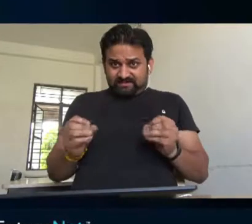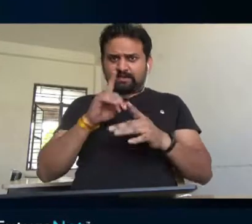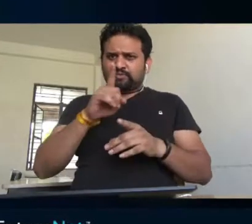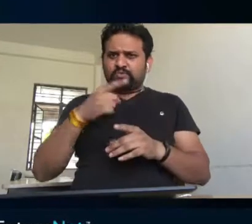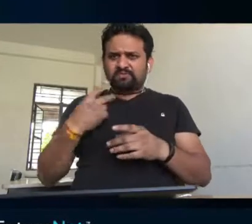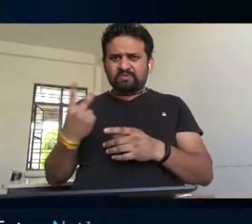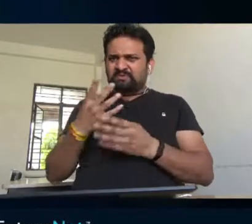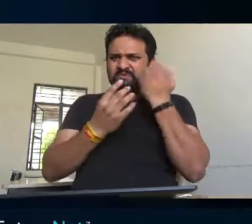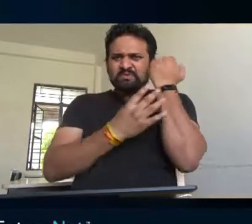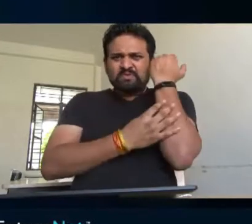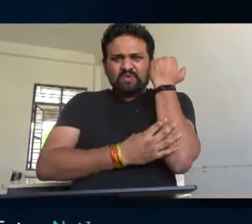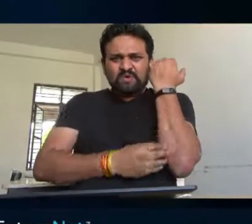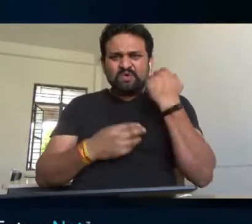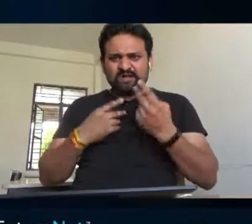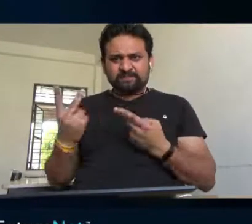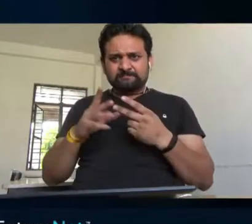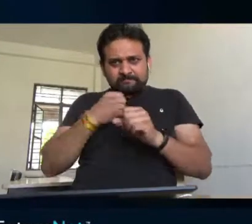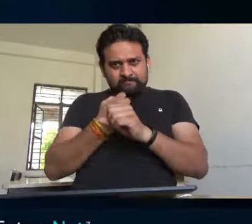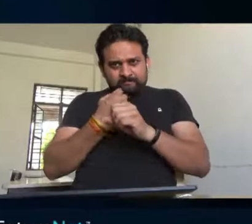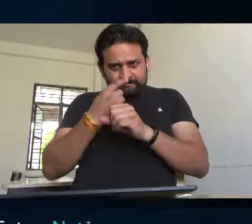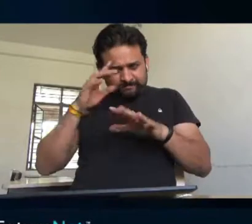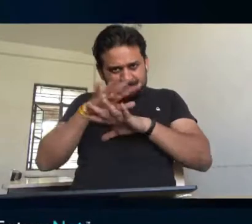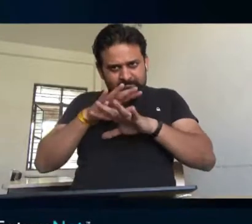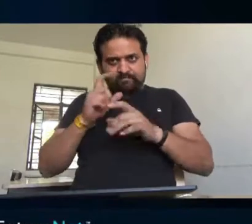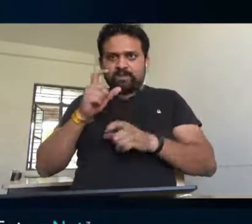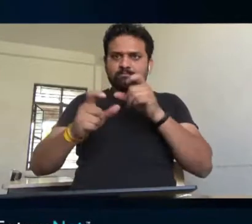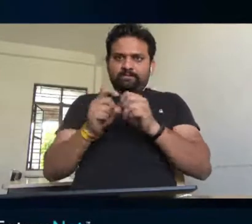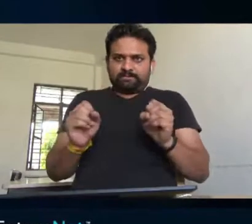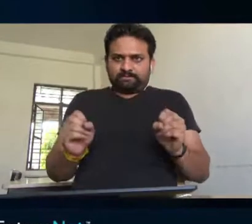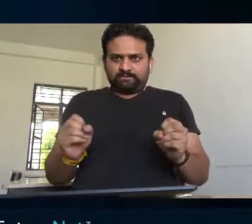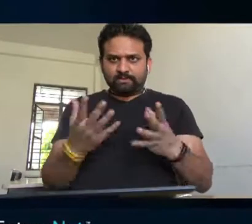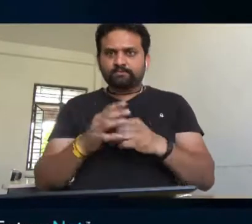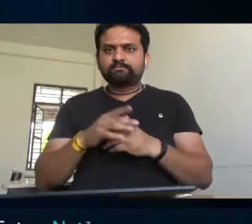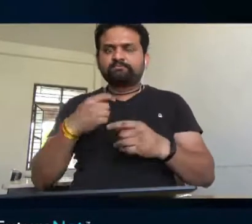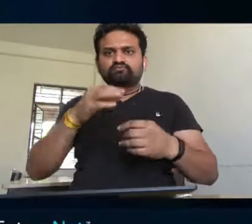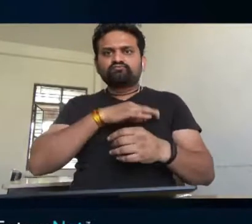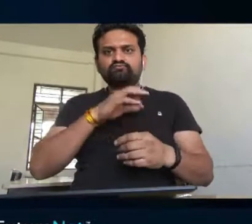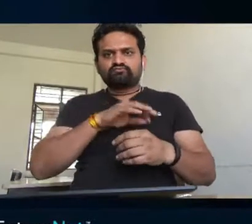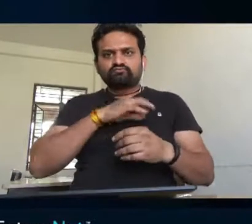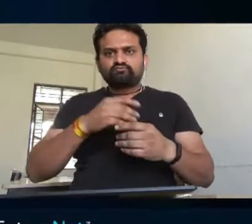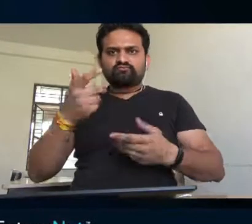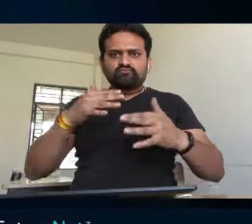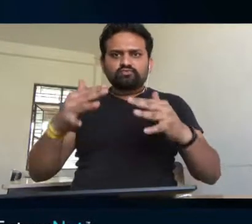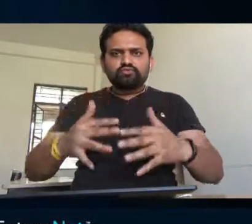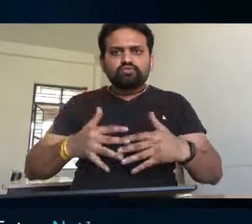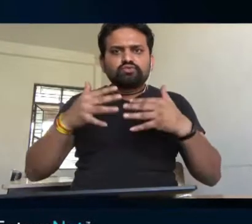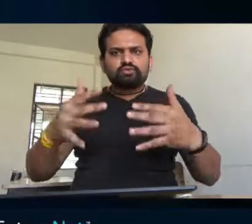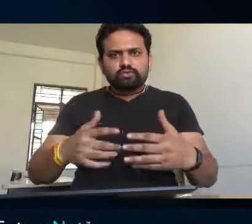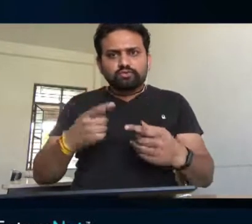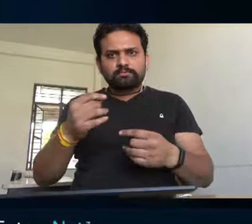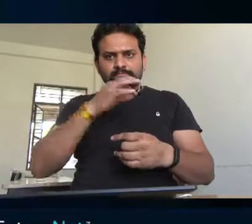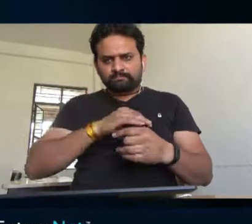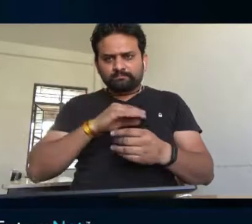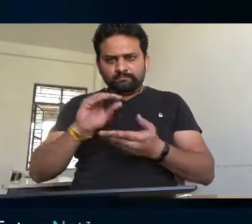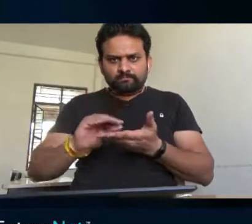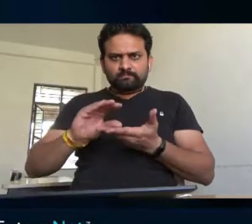a very, very important project from my heart and from Roman's heart, because 5 years ago when we started the company,